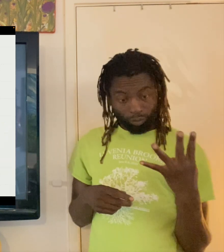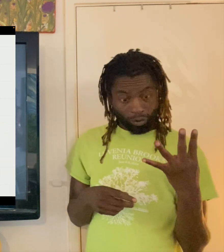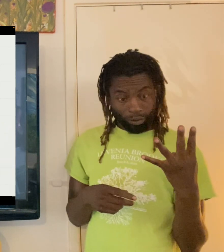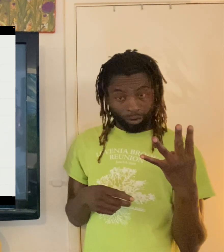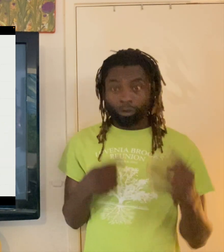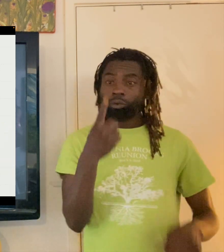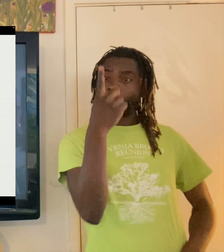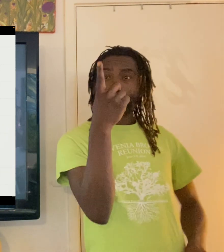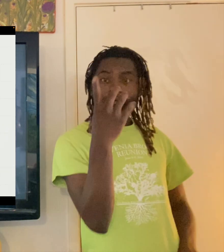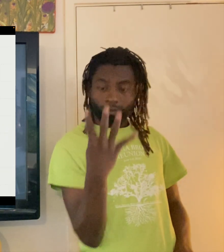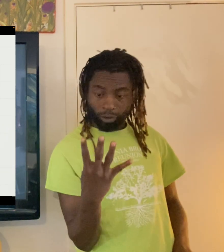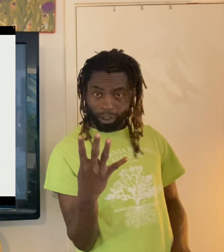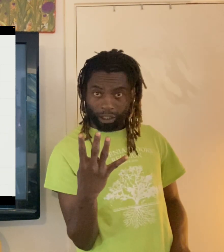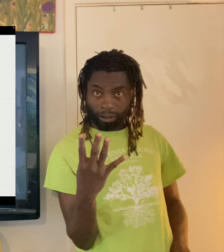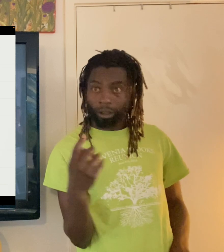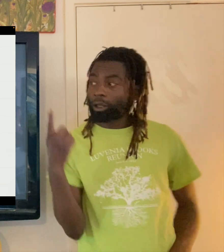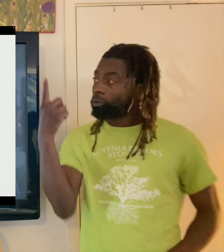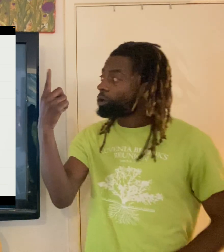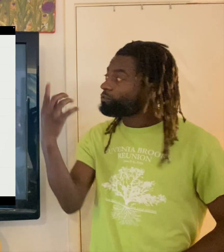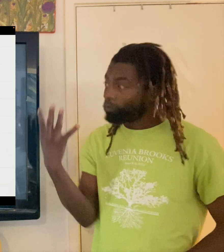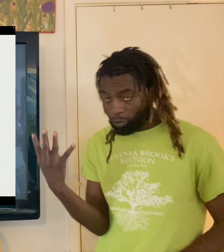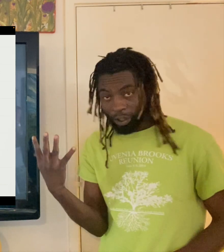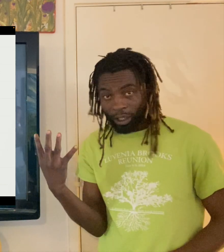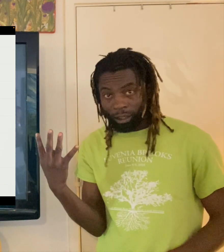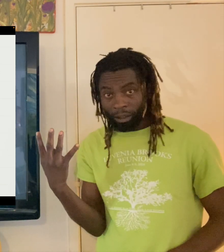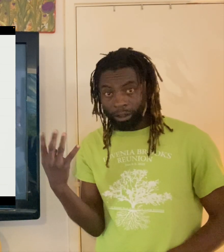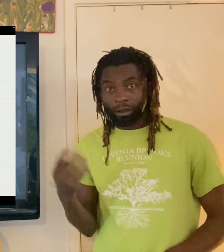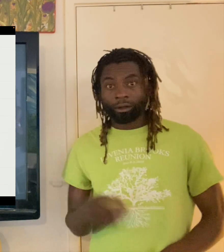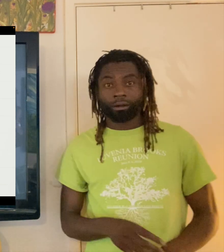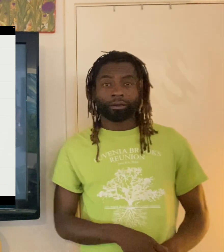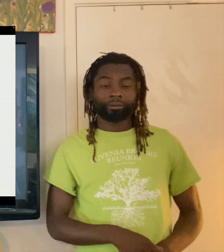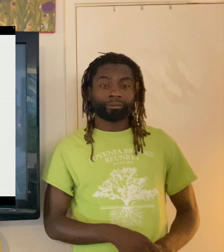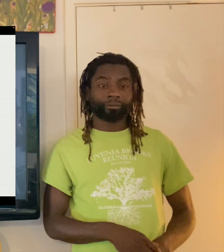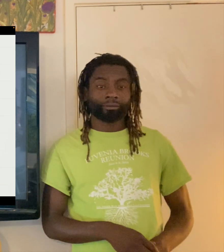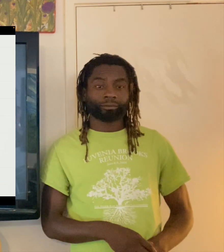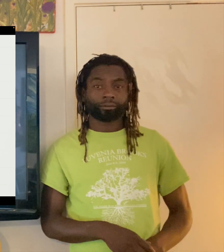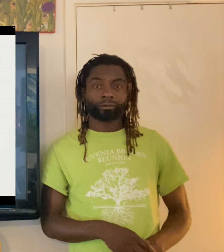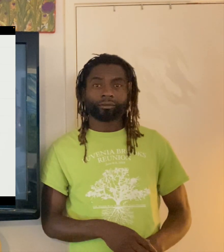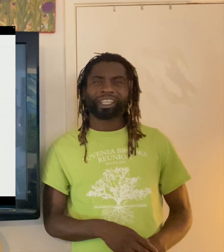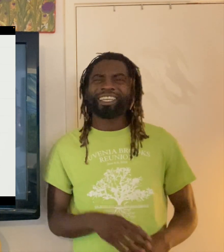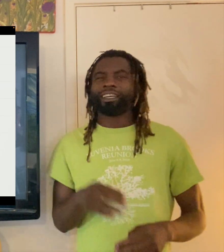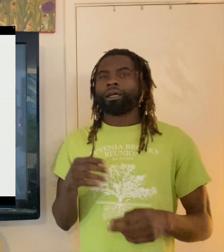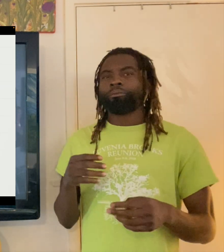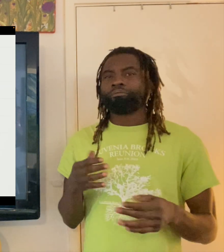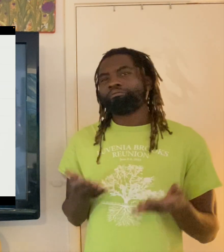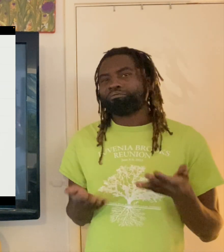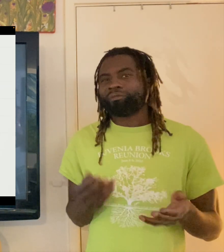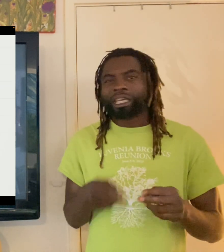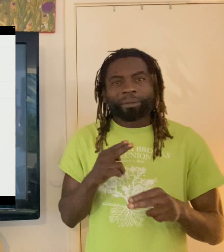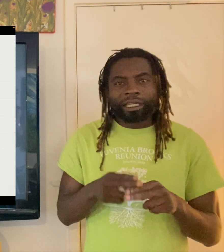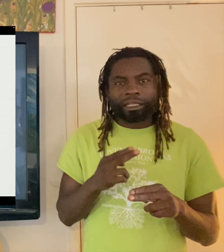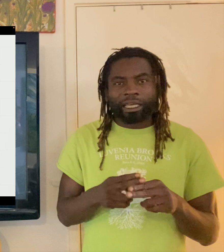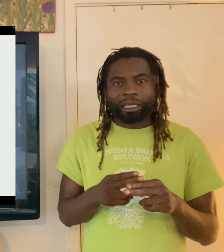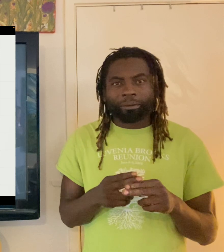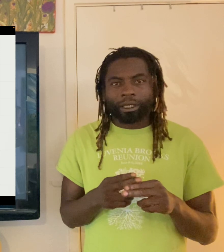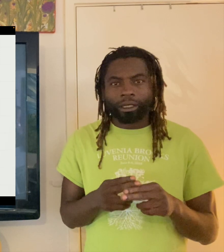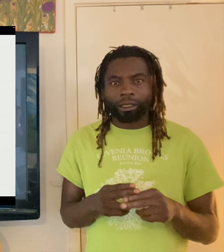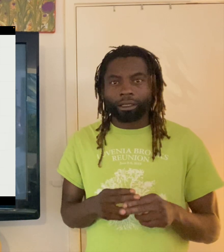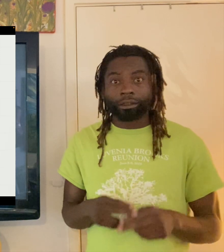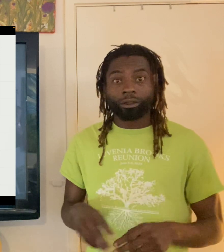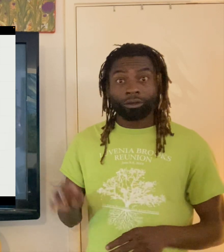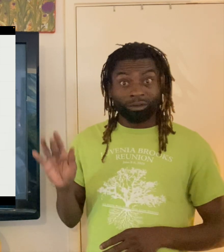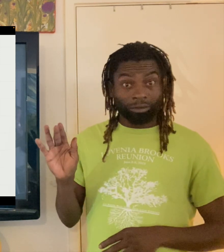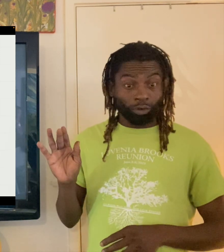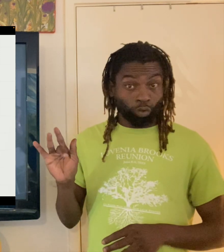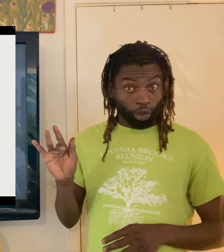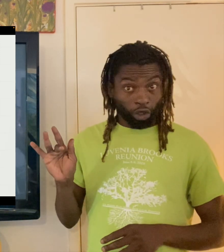here, 1/4 here, and 1/4 here. We can also call a fourth a different word, and that